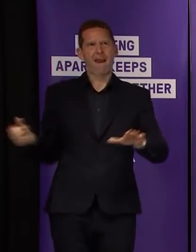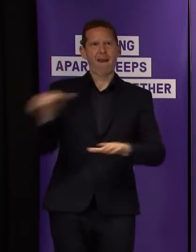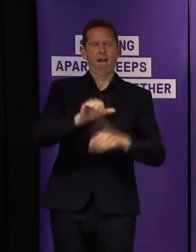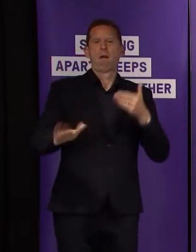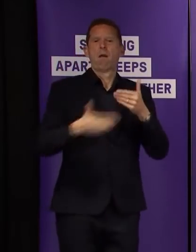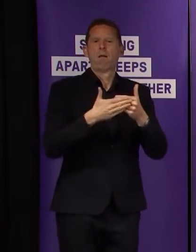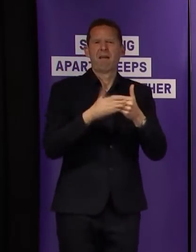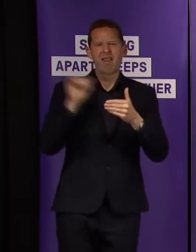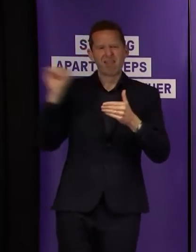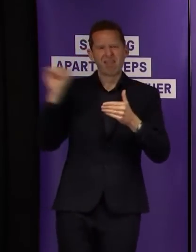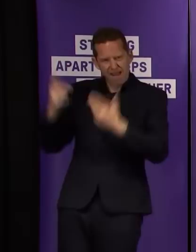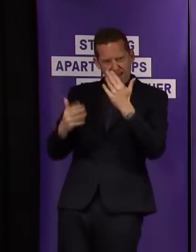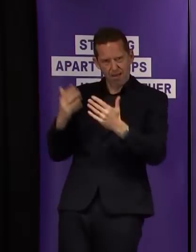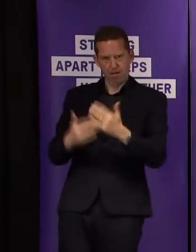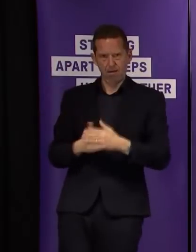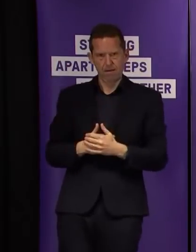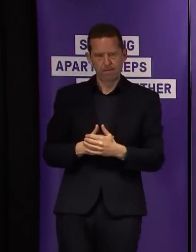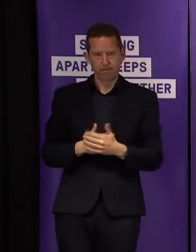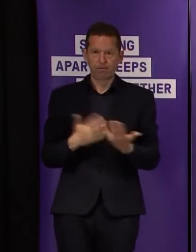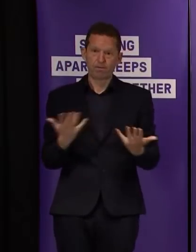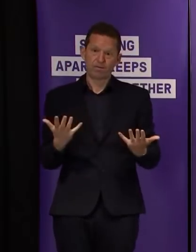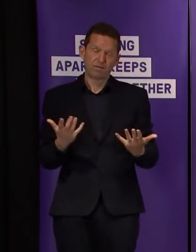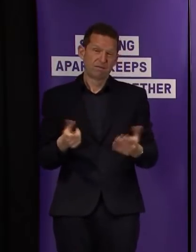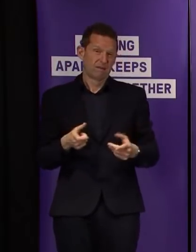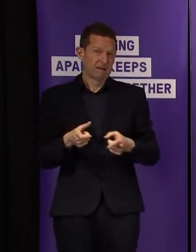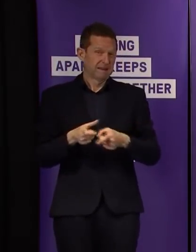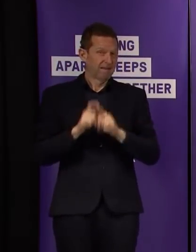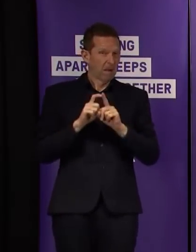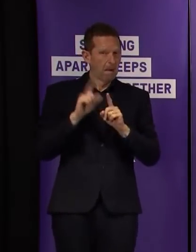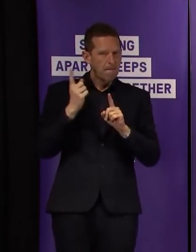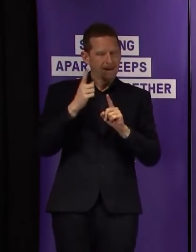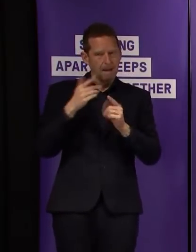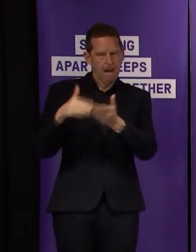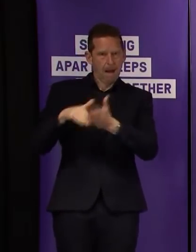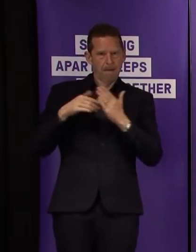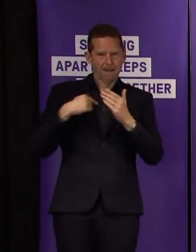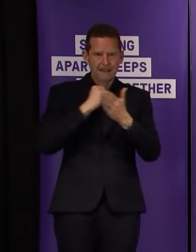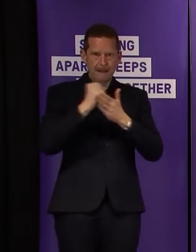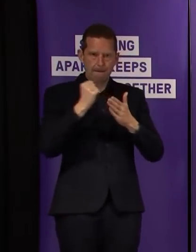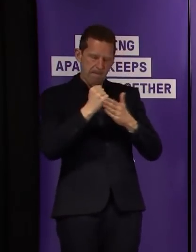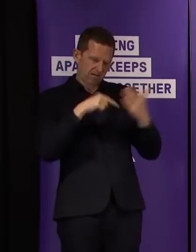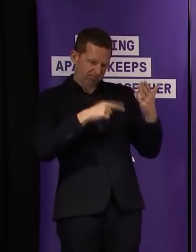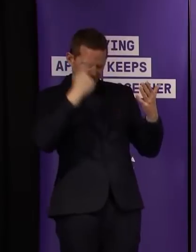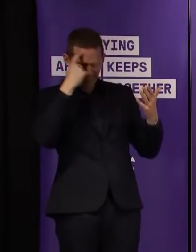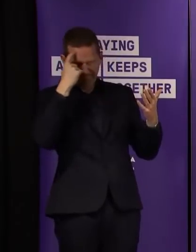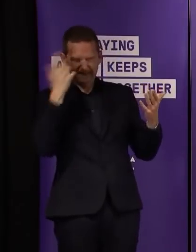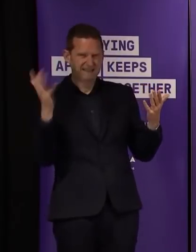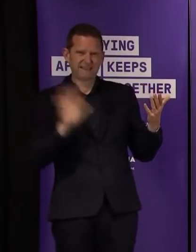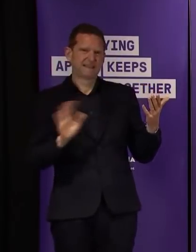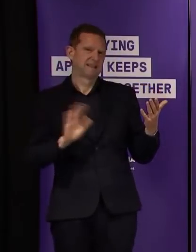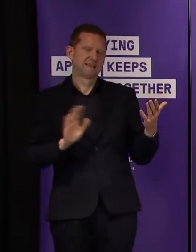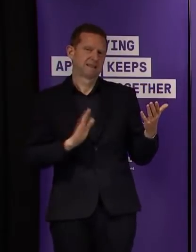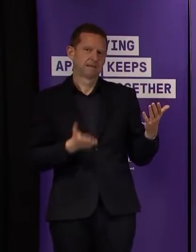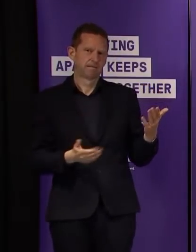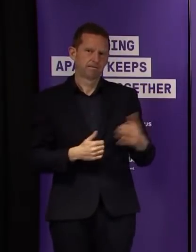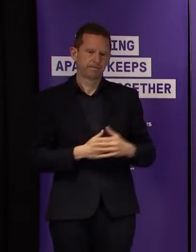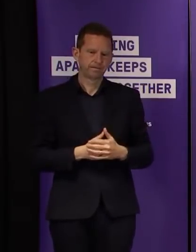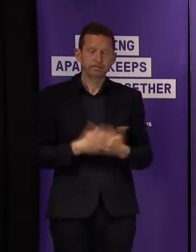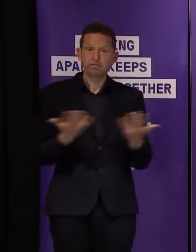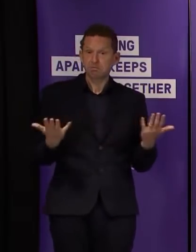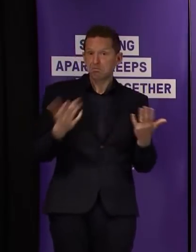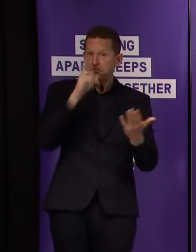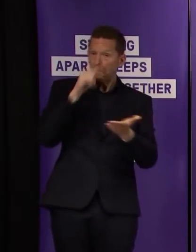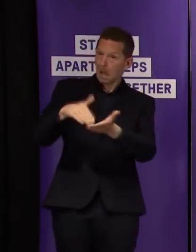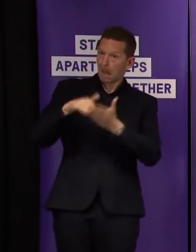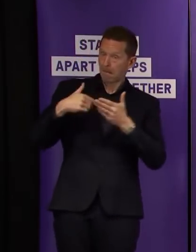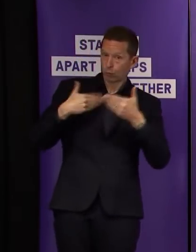difficult choice, but not a hard choice, if you understand. The logic is just there. That is not a strategy. It's a strategy to open